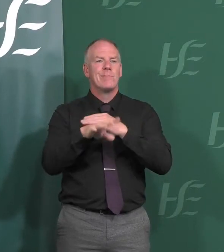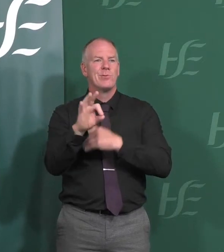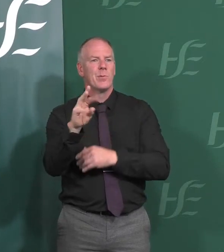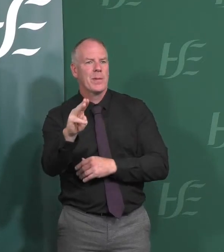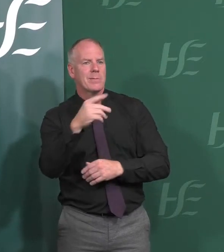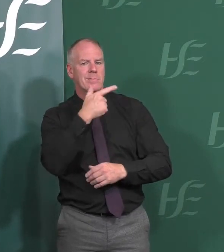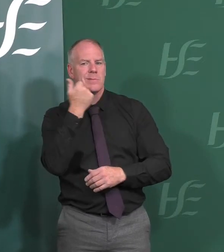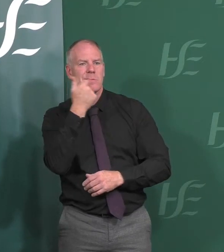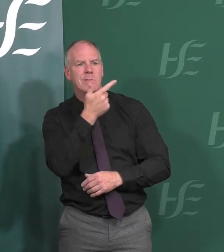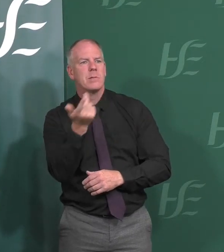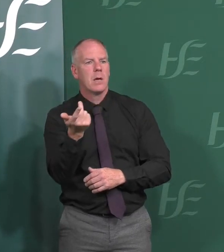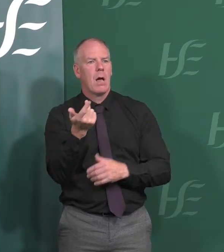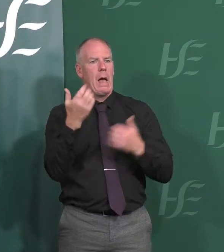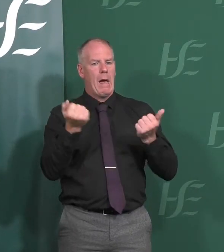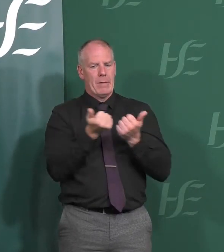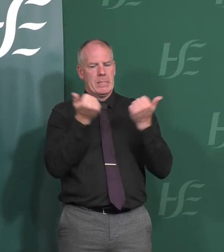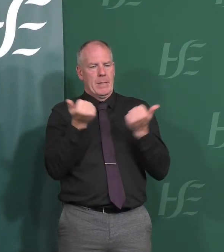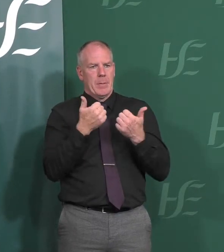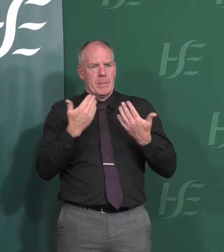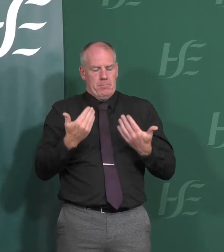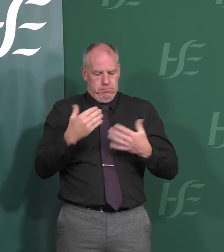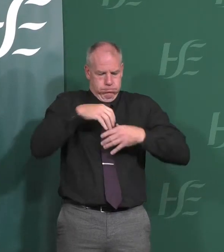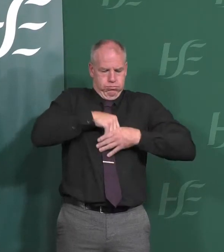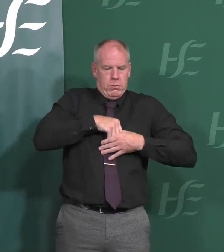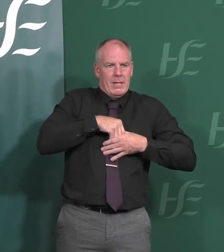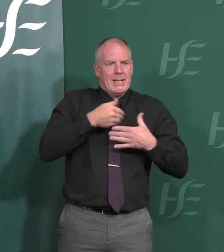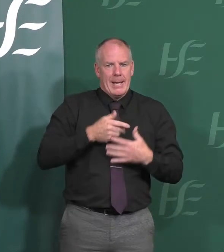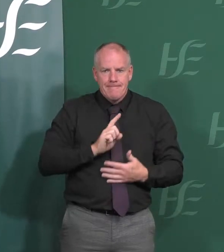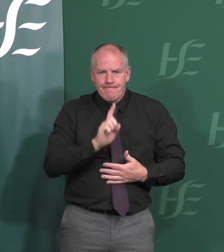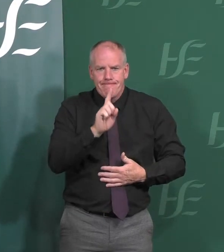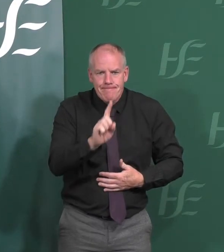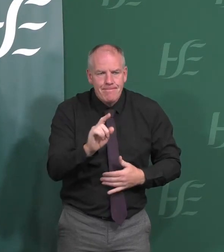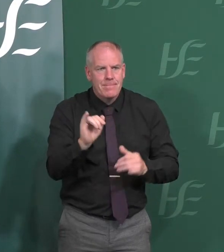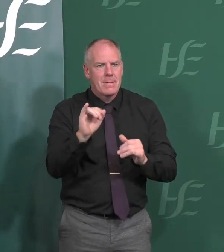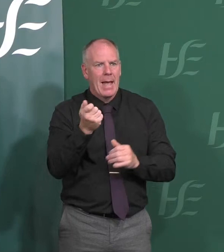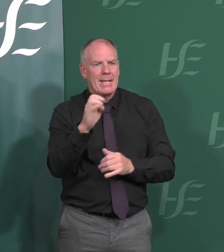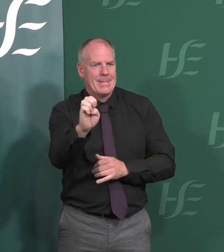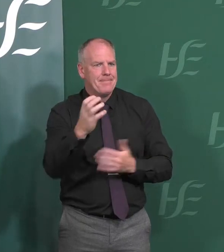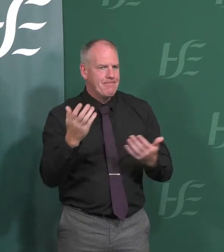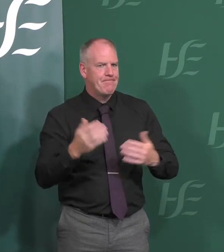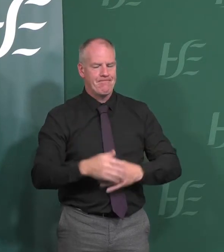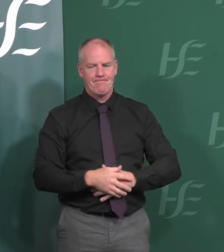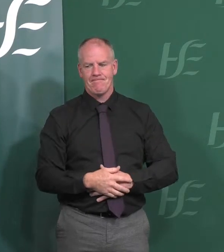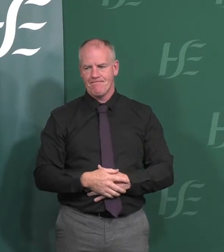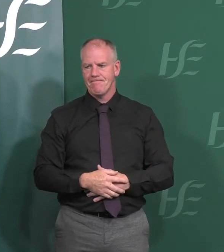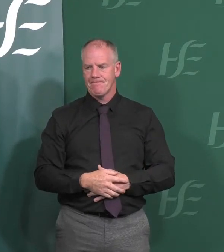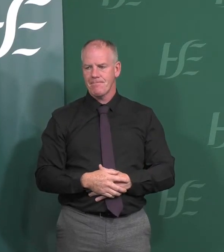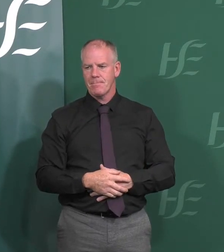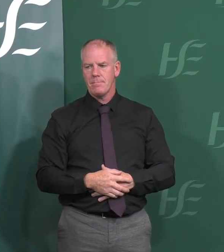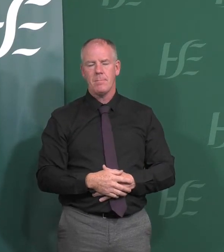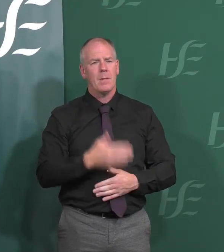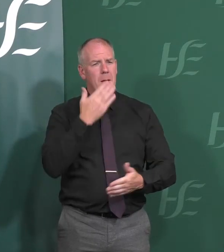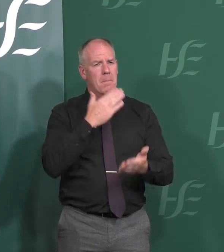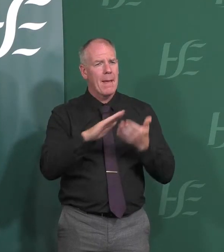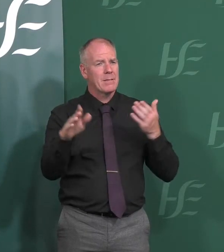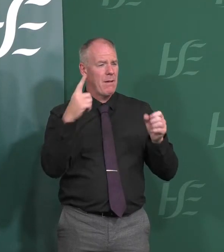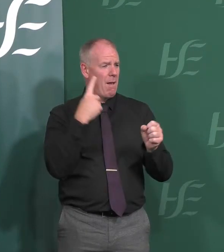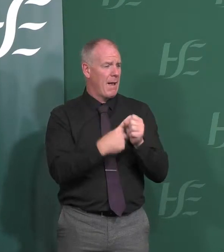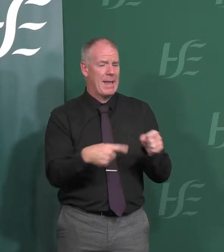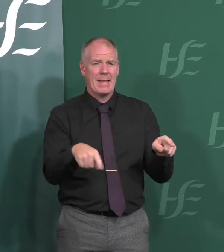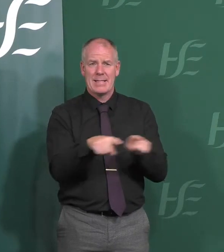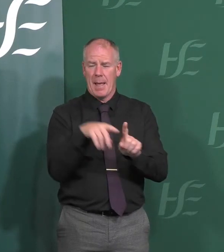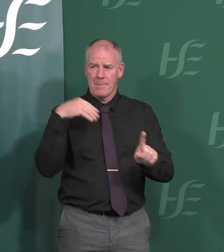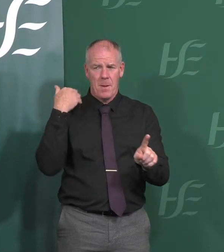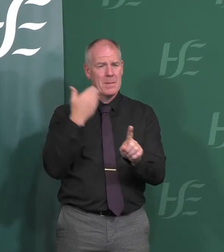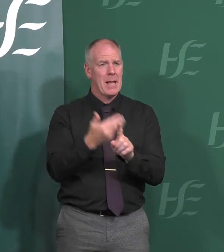GP may have symptoms and are now coming directly into our emergency departments. So our message again is the same as